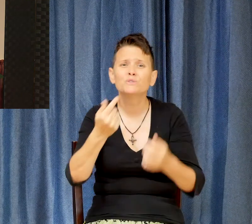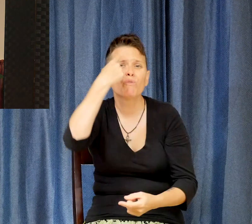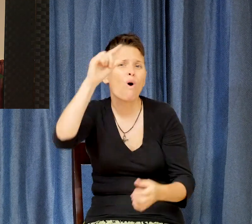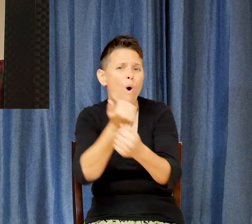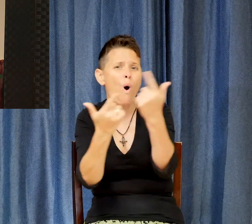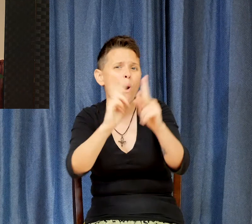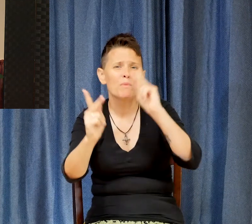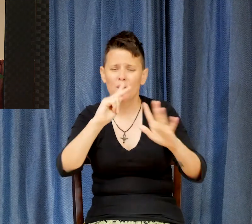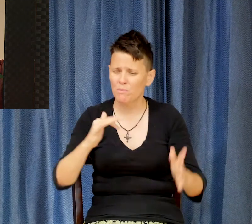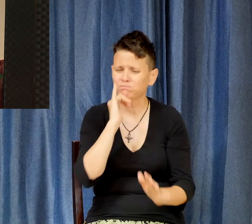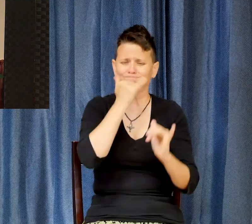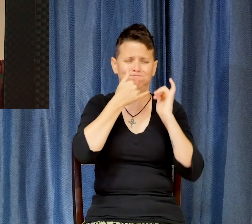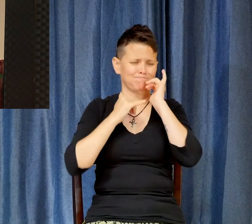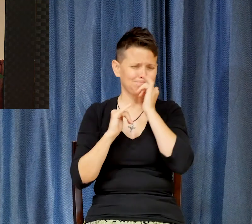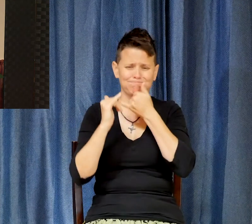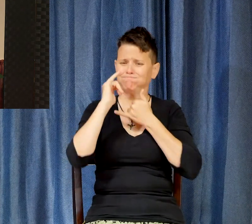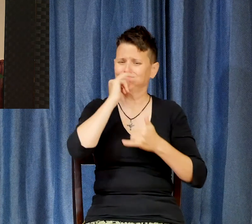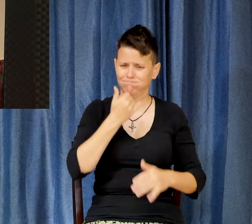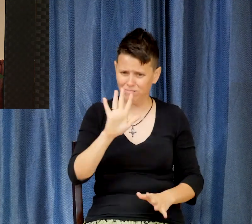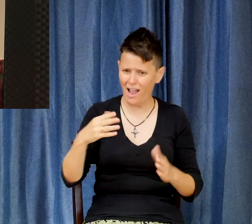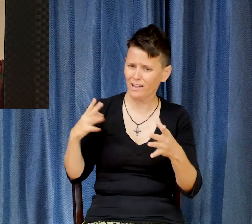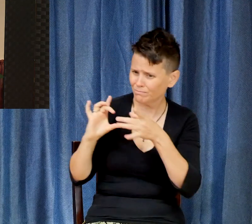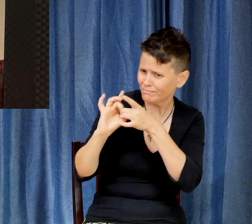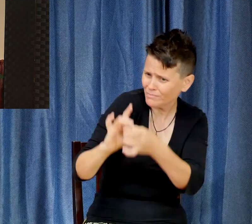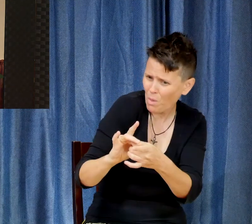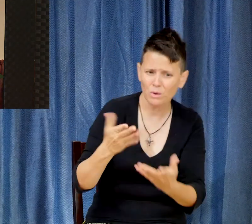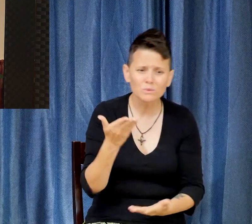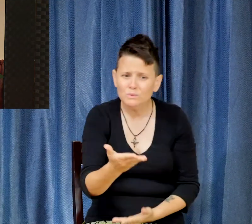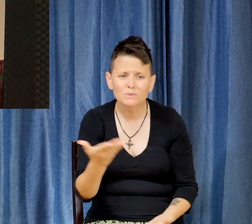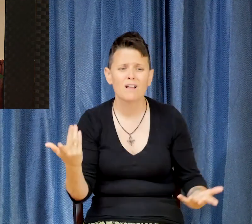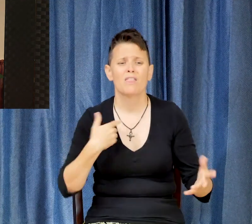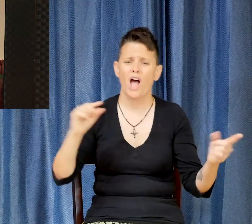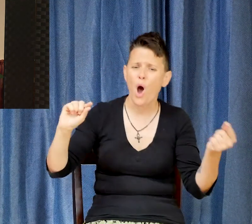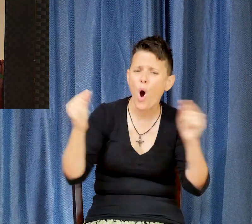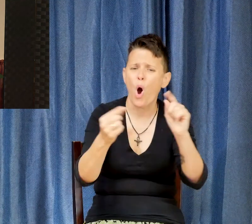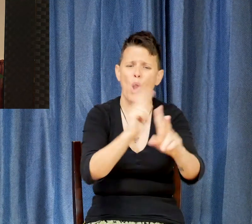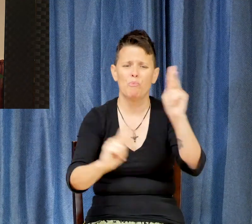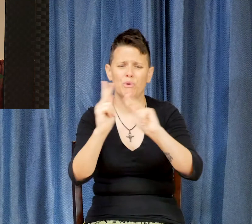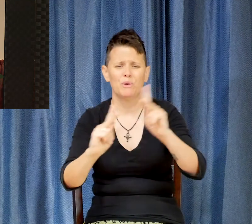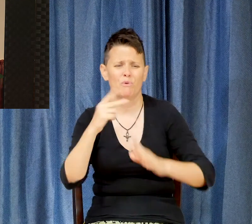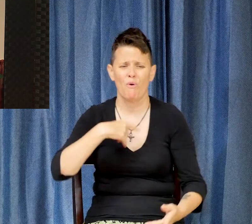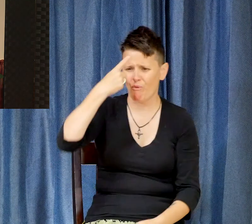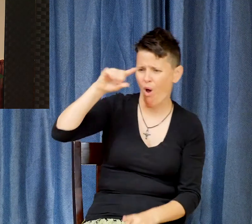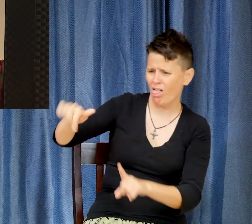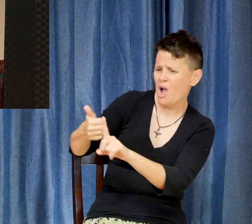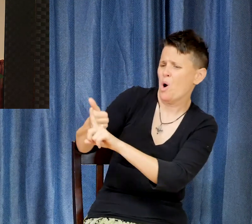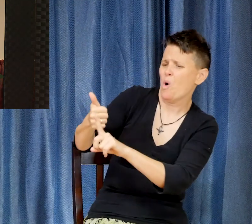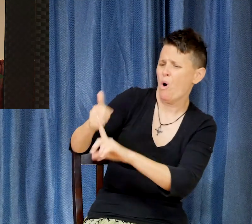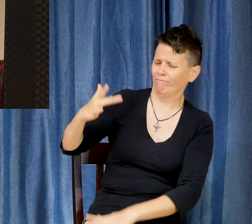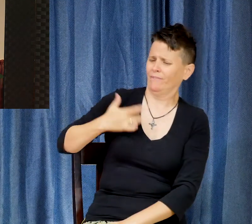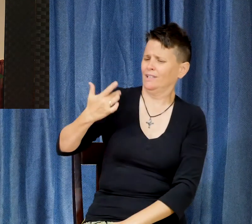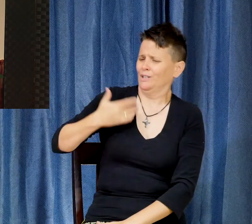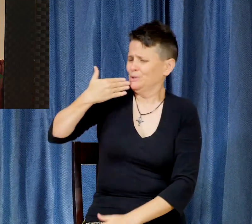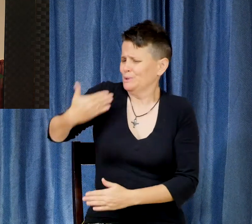who make mistakes, who hurt all mankind just to save their own?